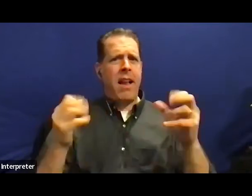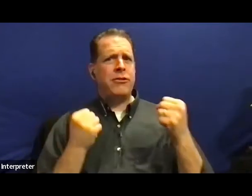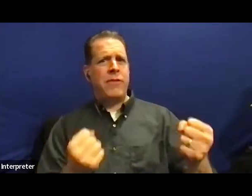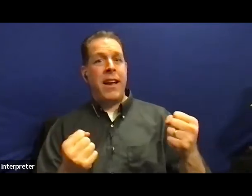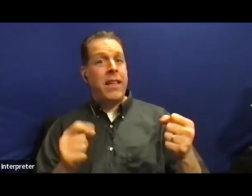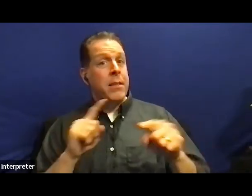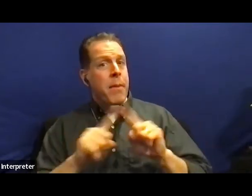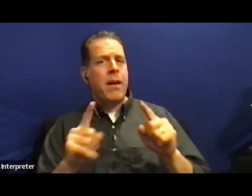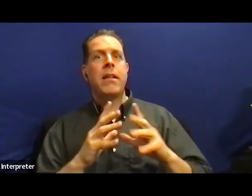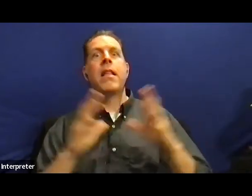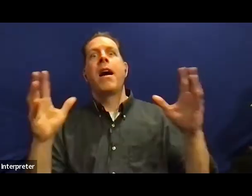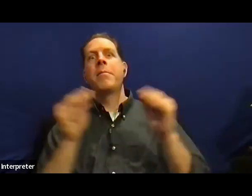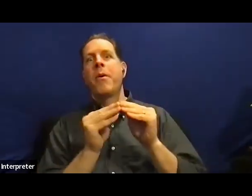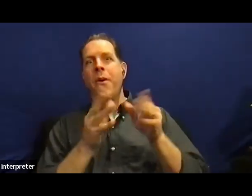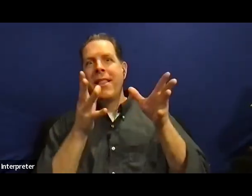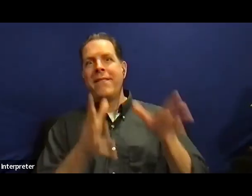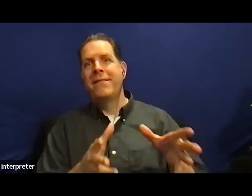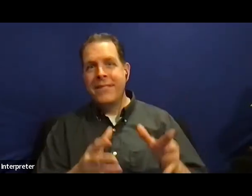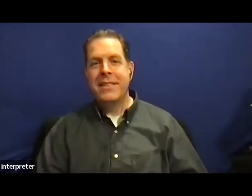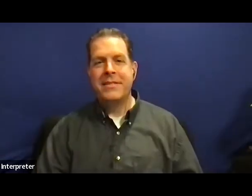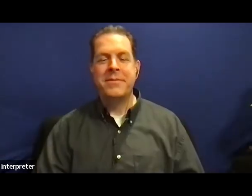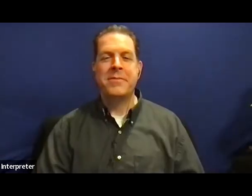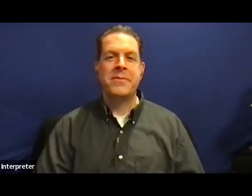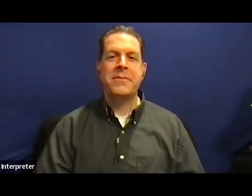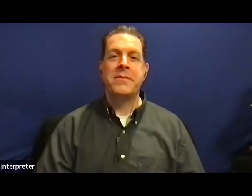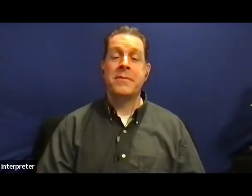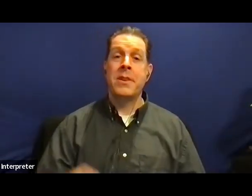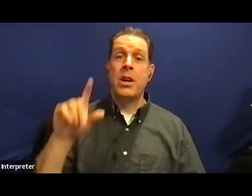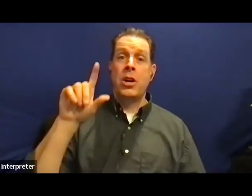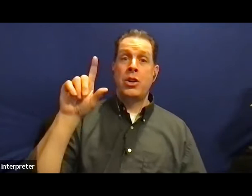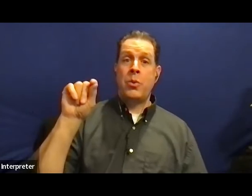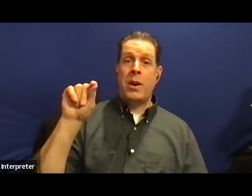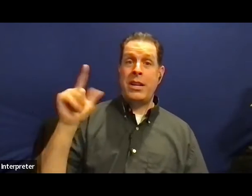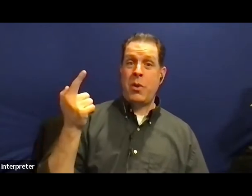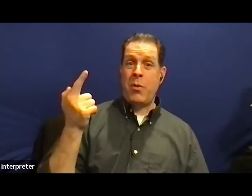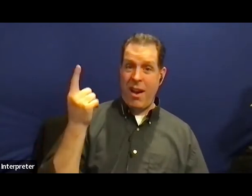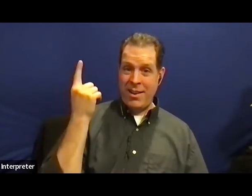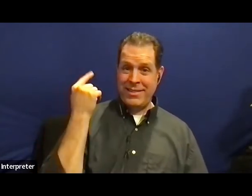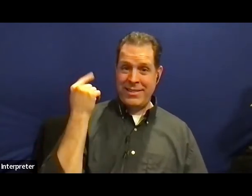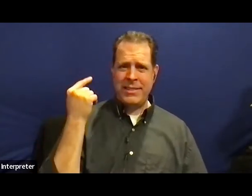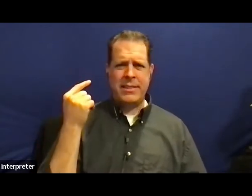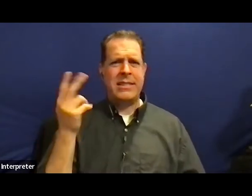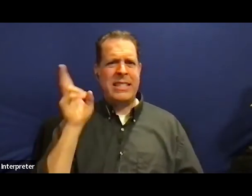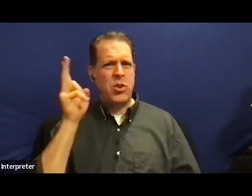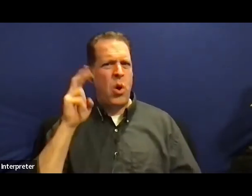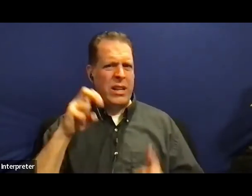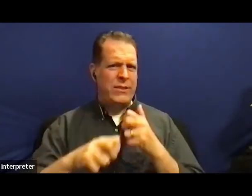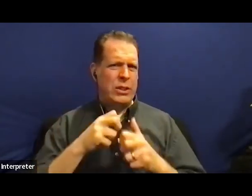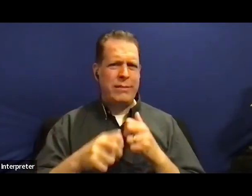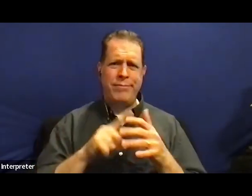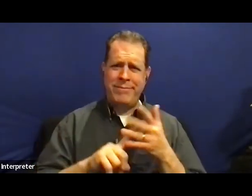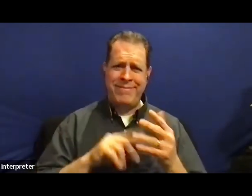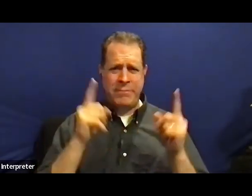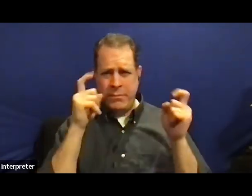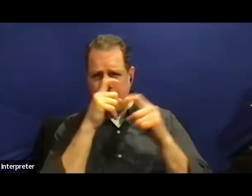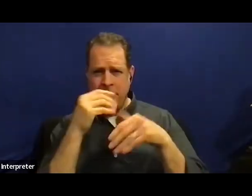is still so much to do. In 2021, we saw more historic difficulty and complexity